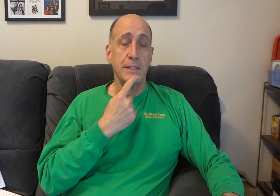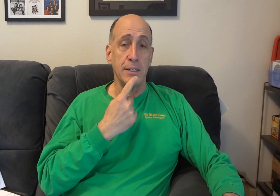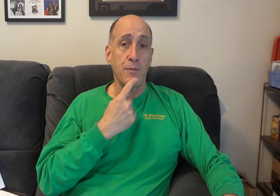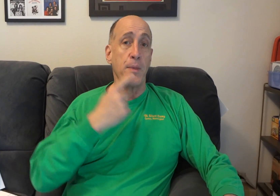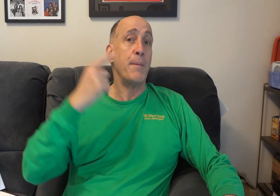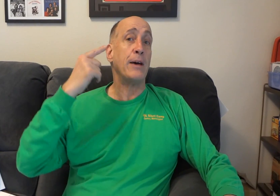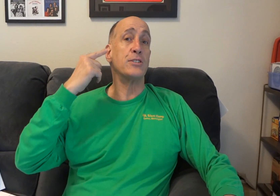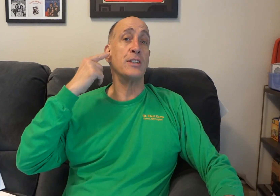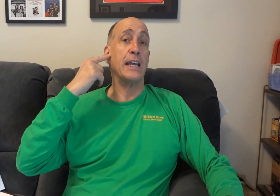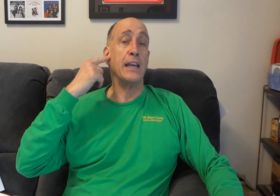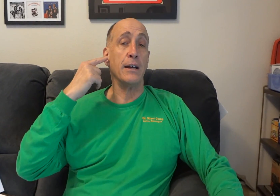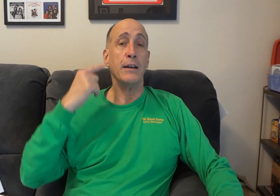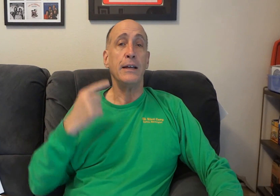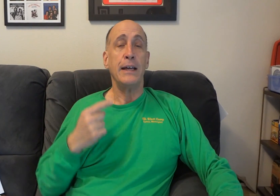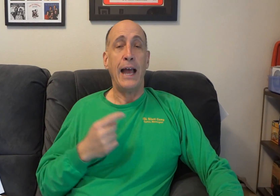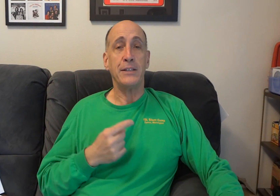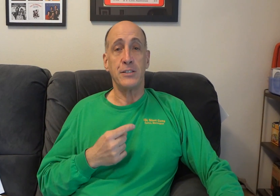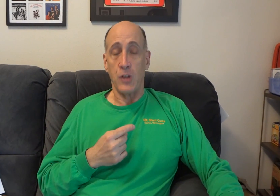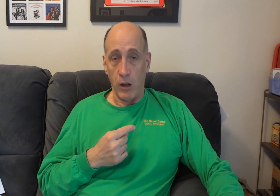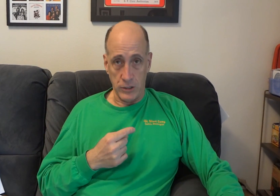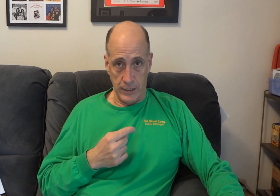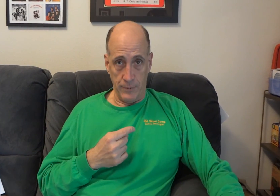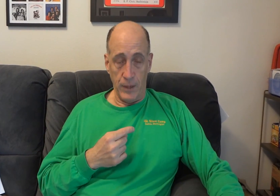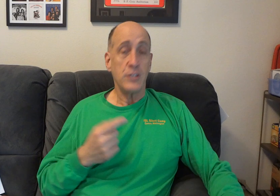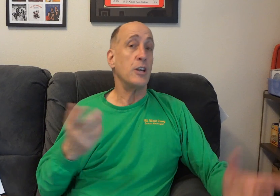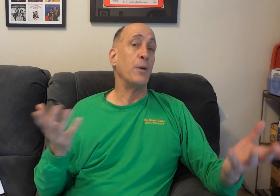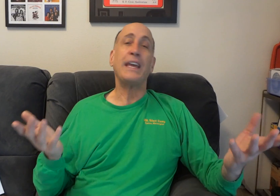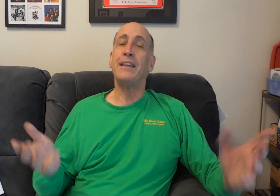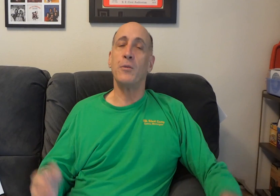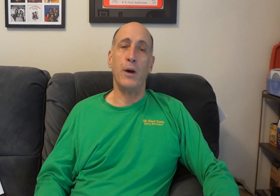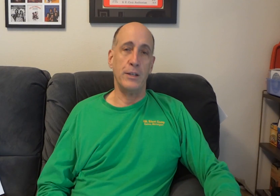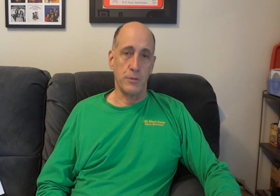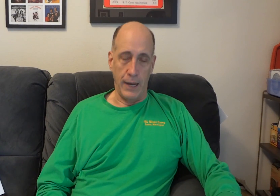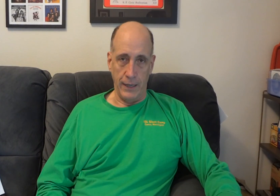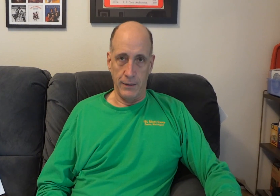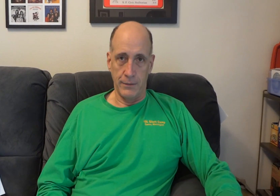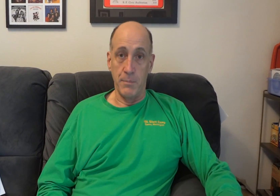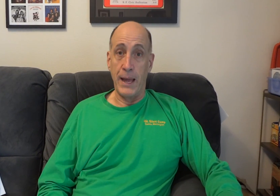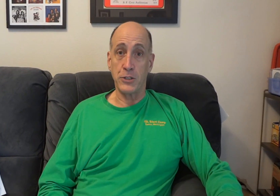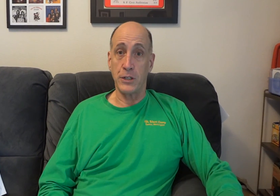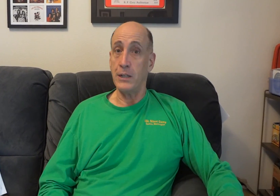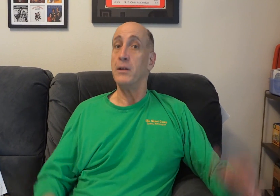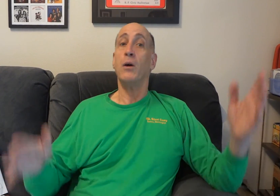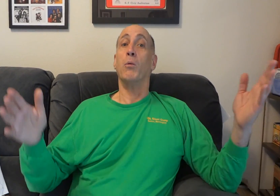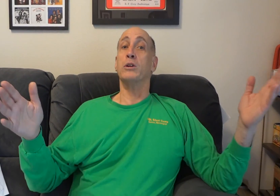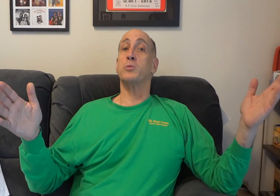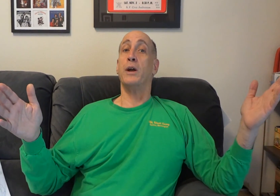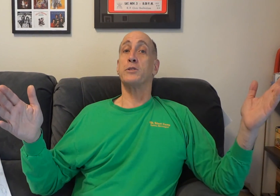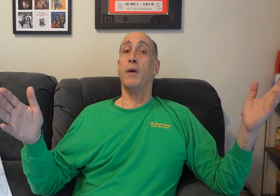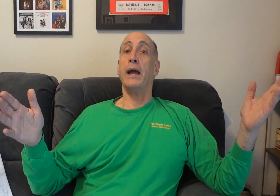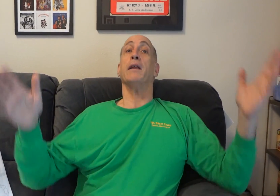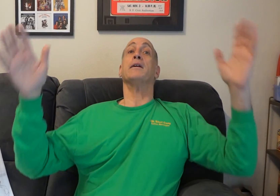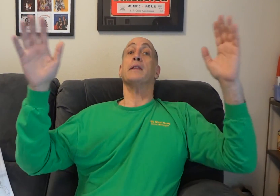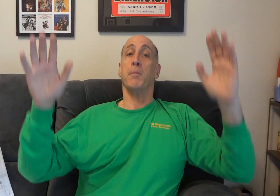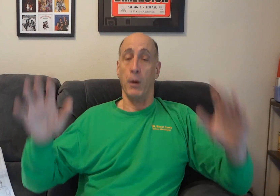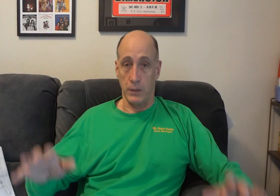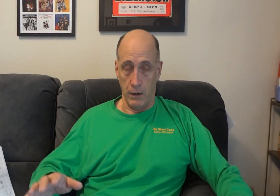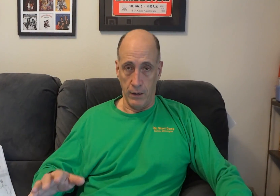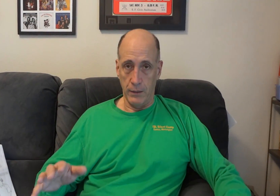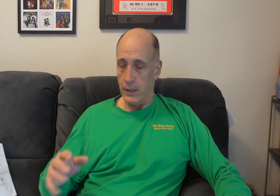from the mouth to the ear as his alternate. So either one is right. The mantra, which one is right? They both are.